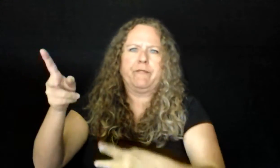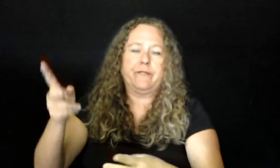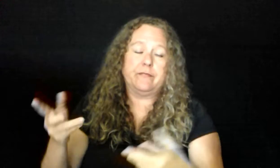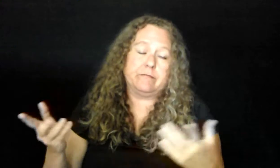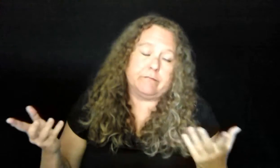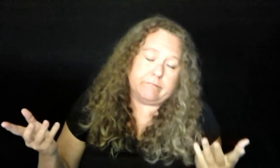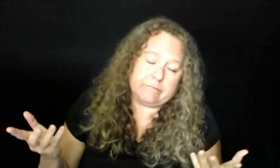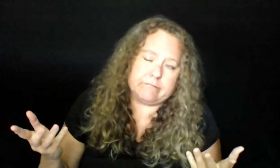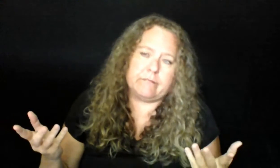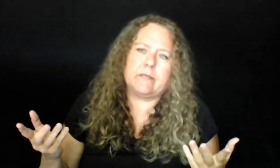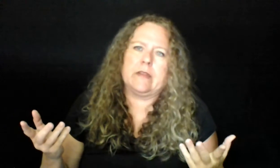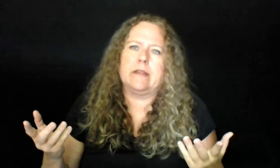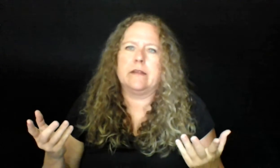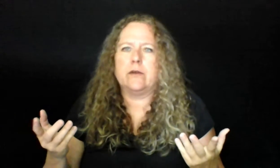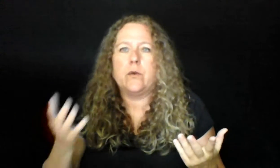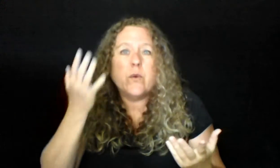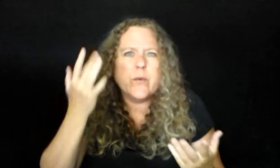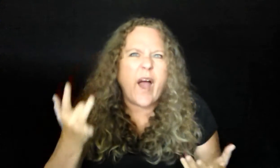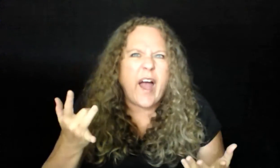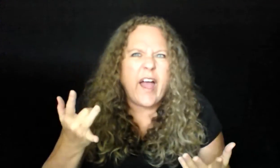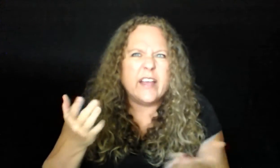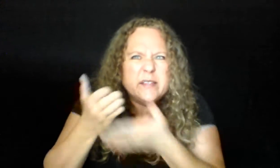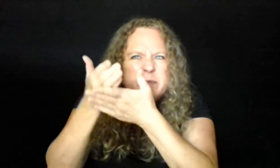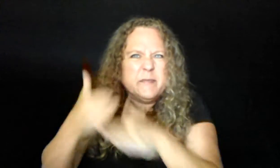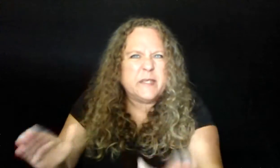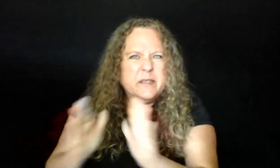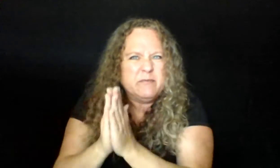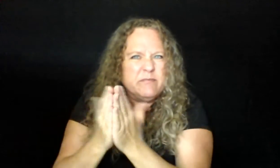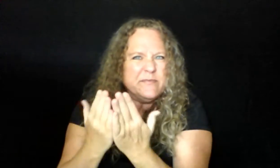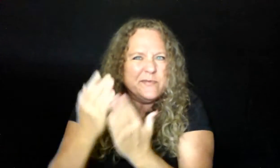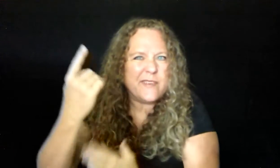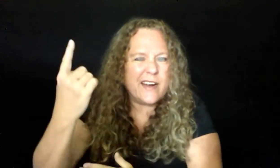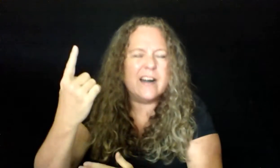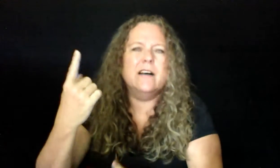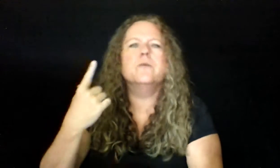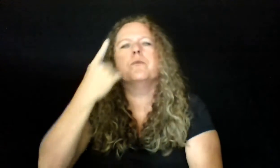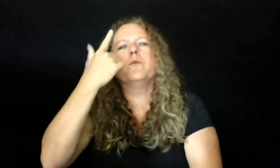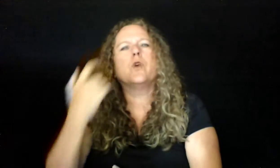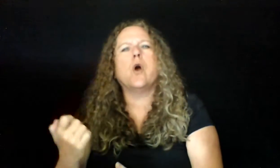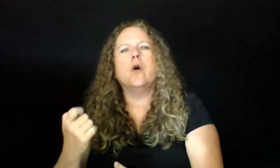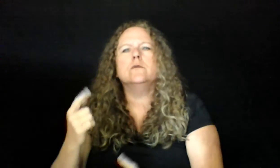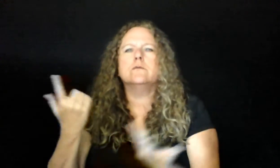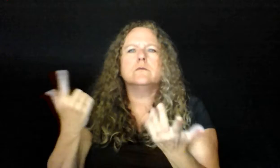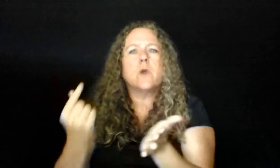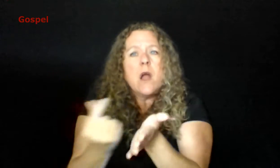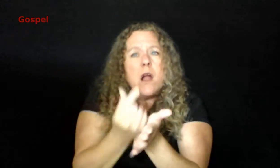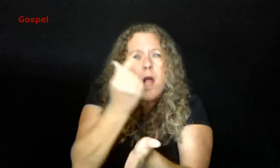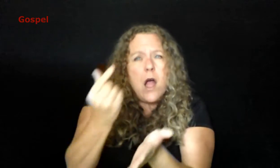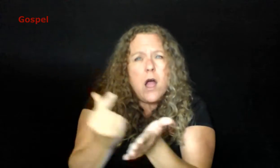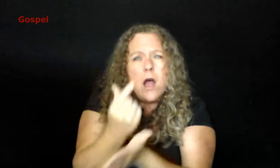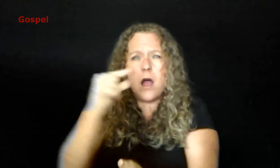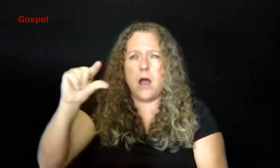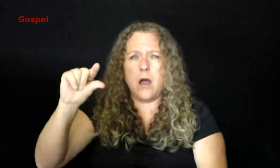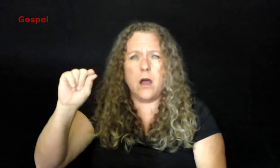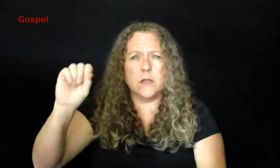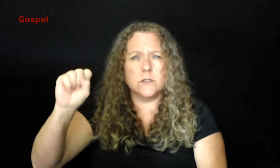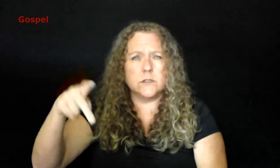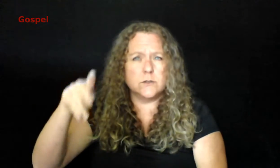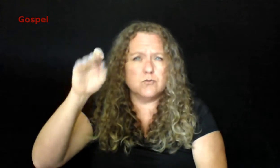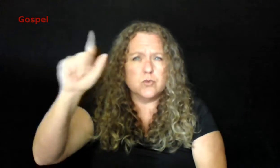basically the short answer, the quick and dirty answer is, what makes a gospel is something very, very specific, and